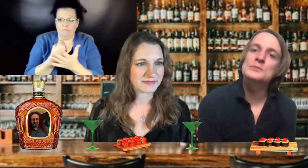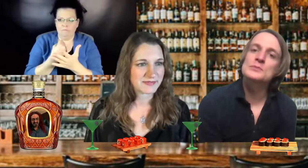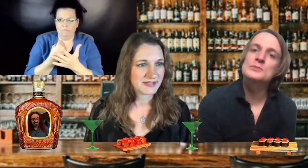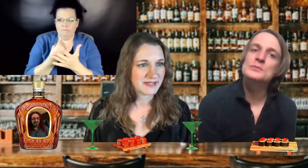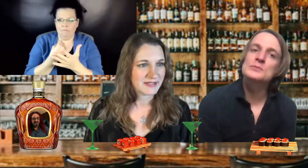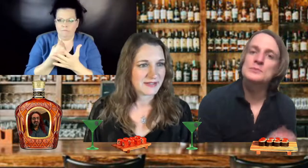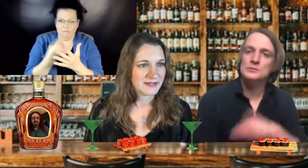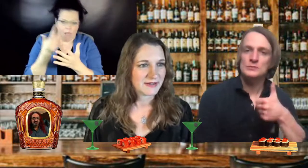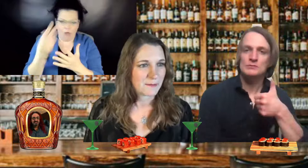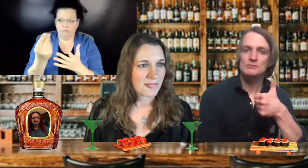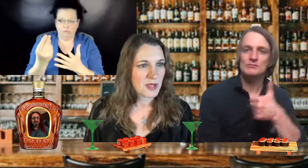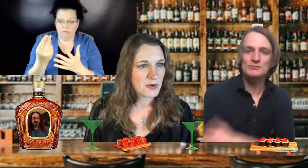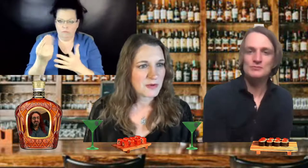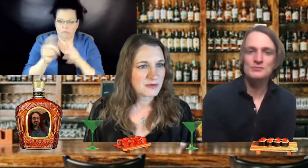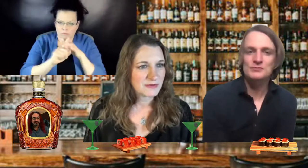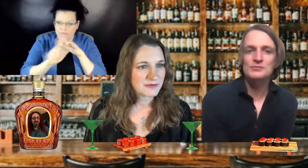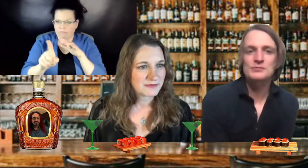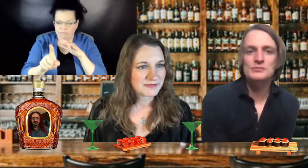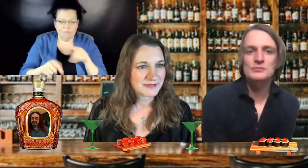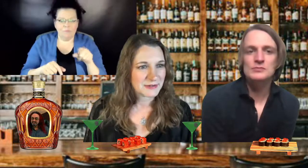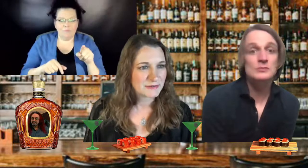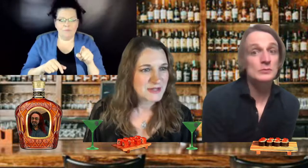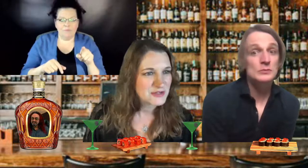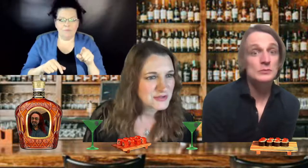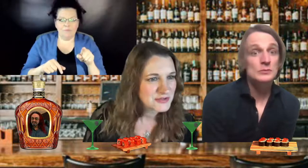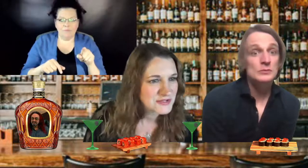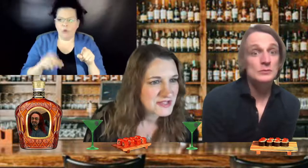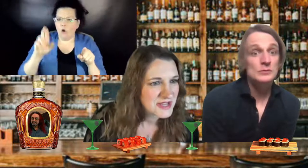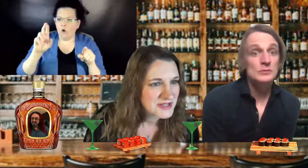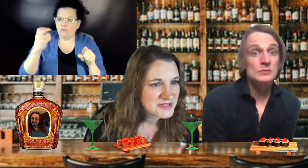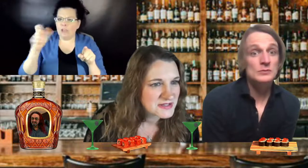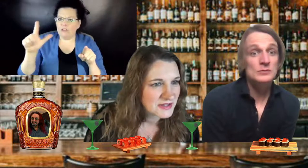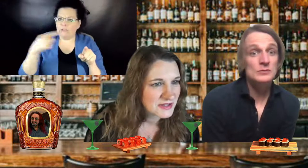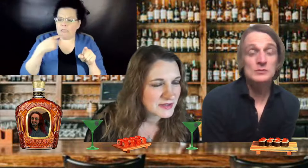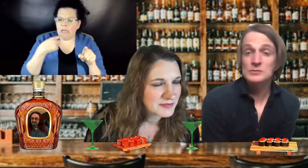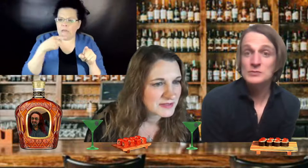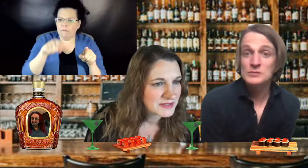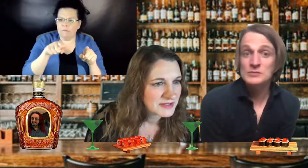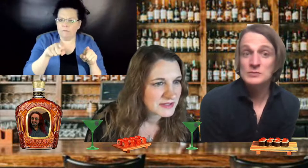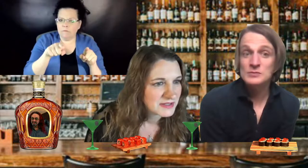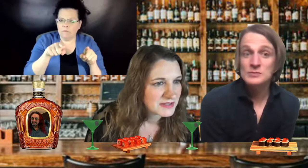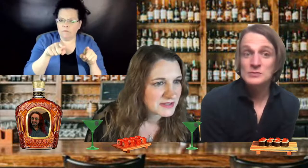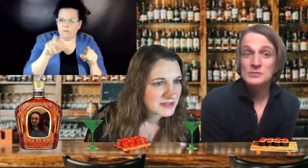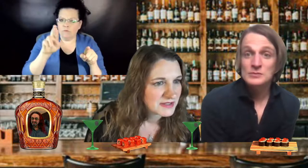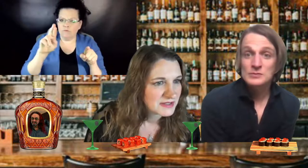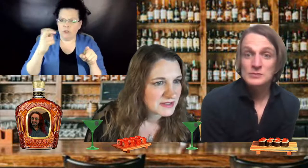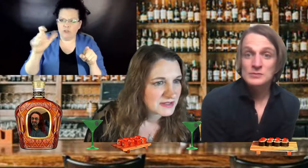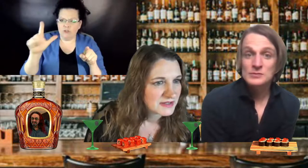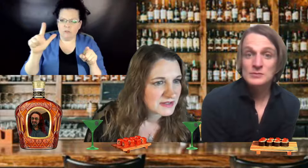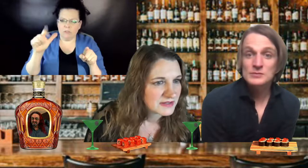out. Oh, and Rachel says,